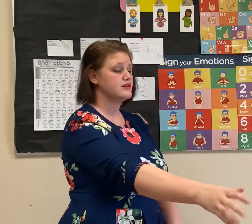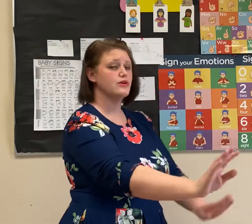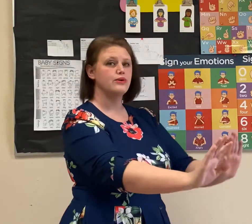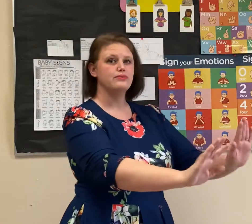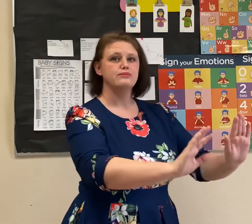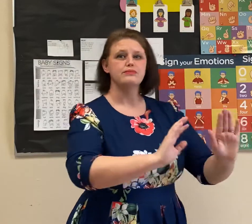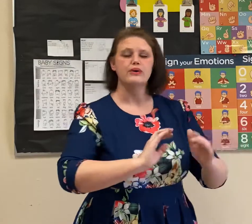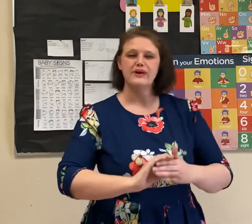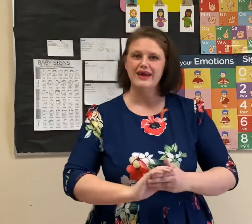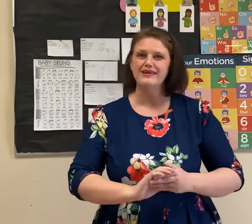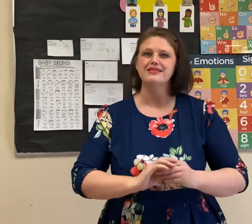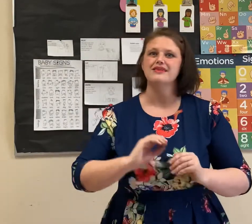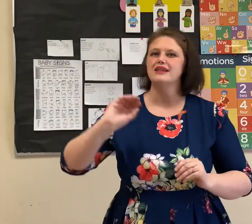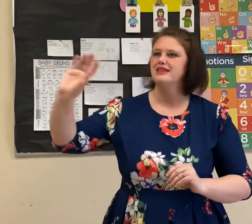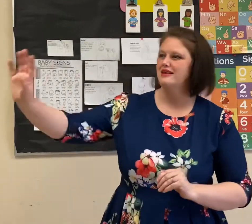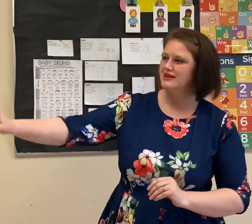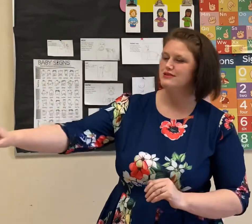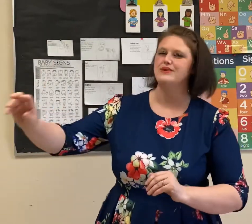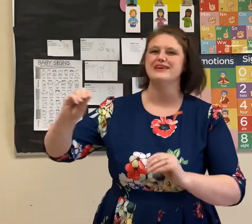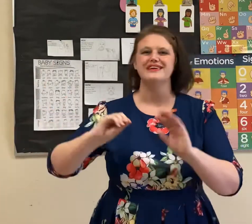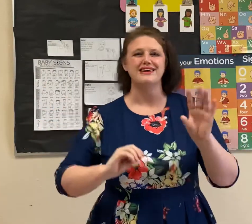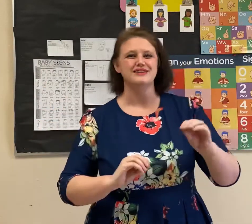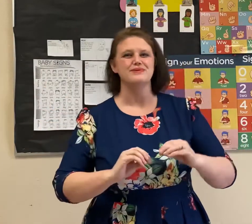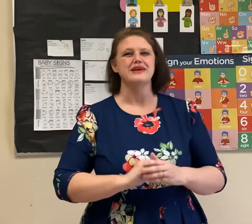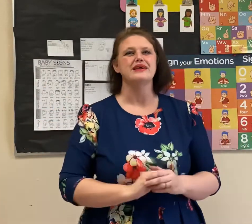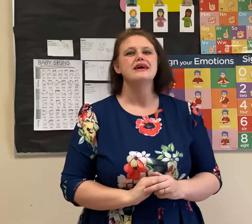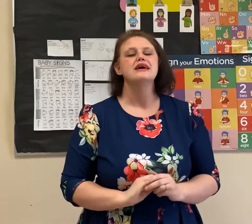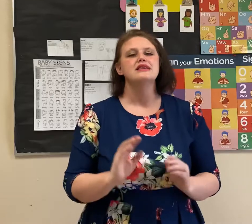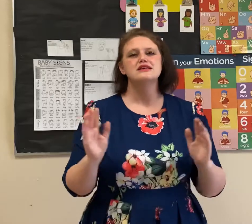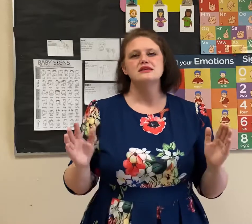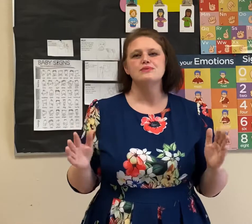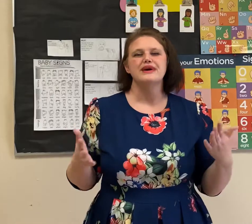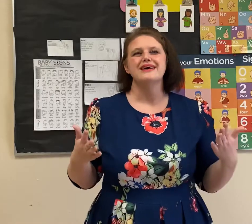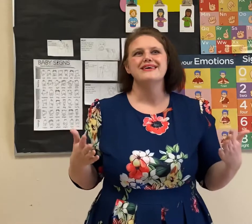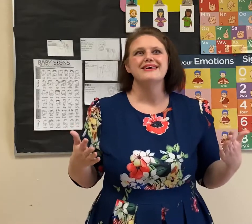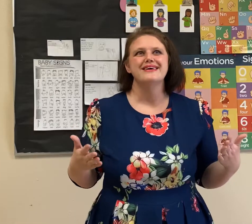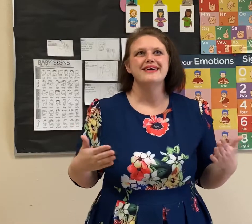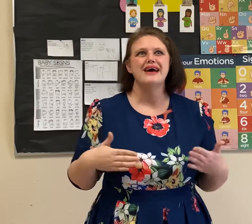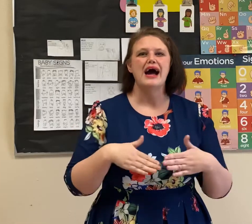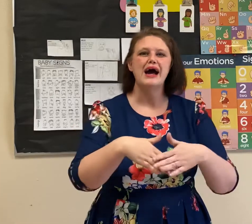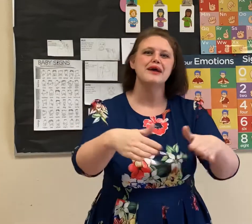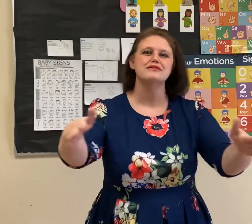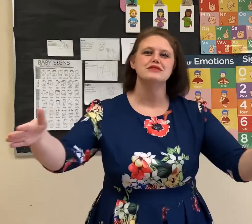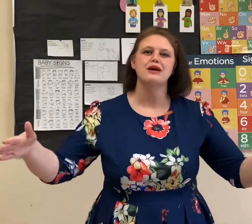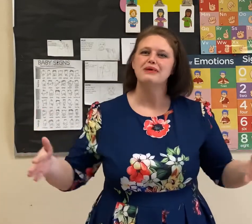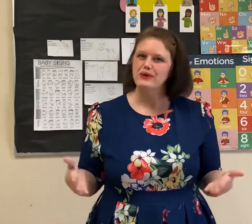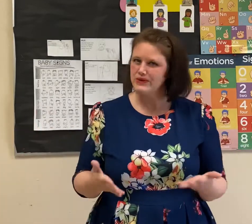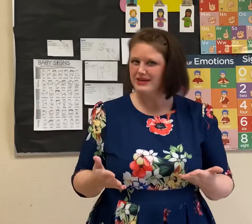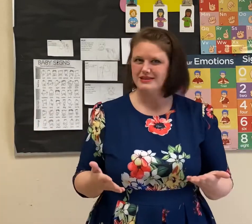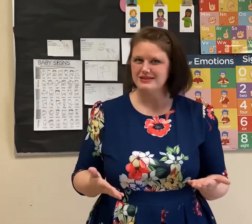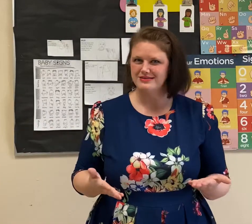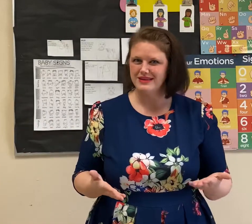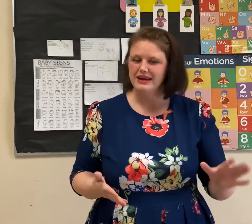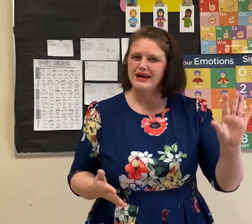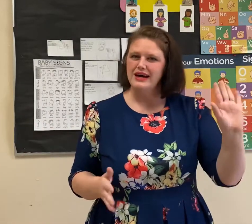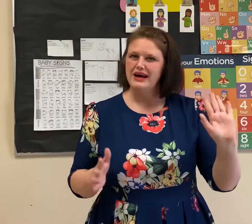Oh, okay. And then next one and next one. This way, I taught my whole lesson. I've